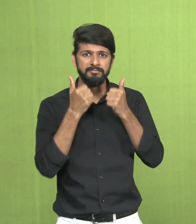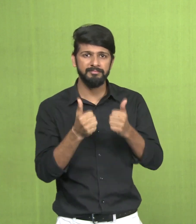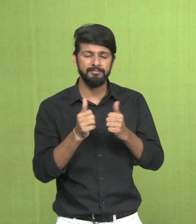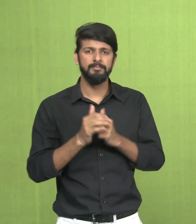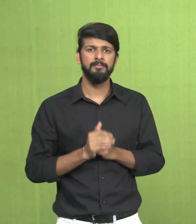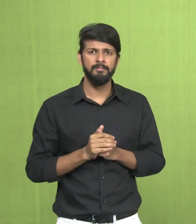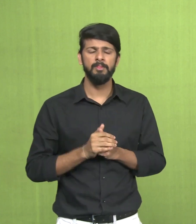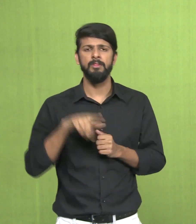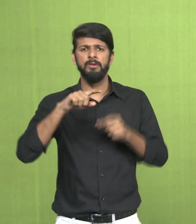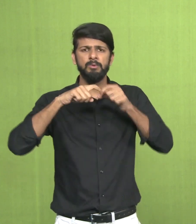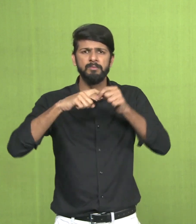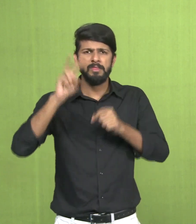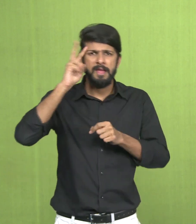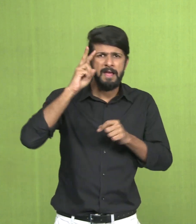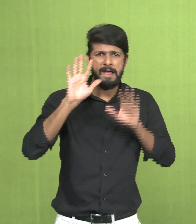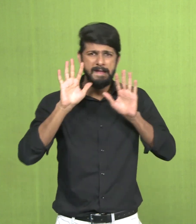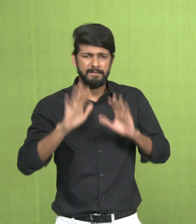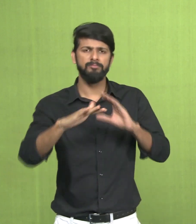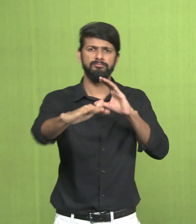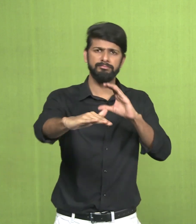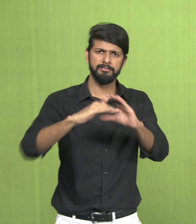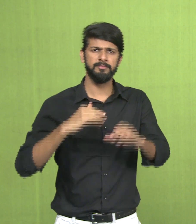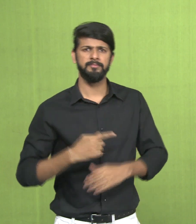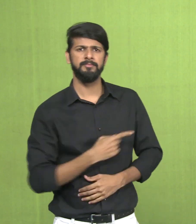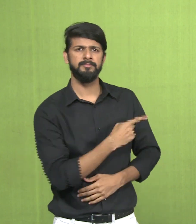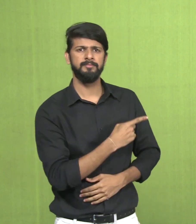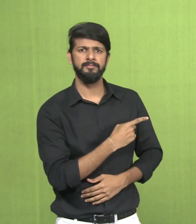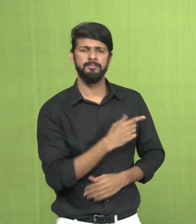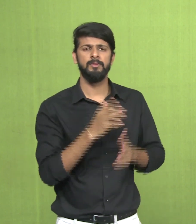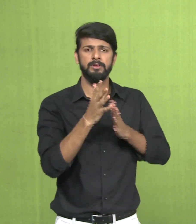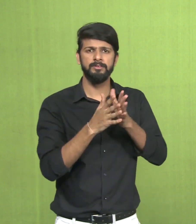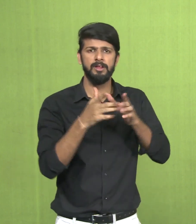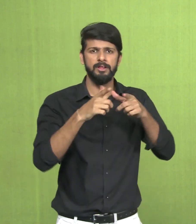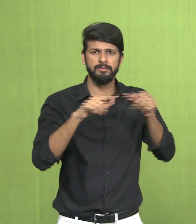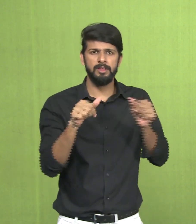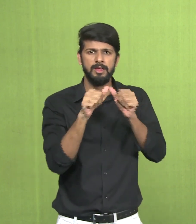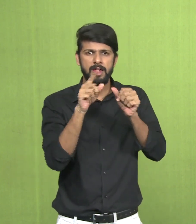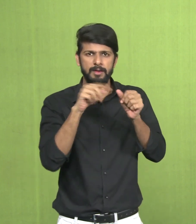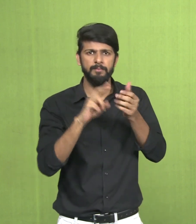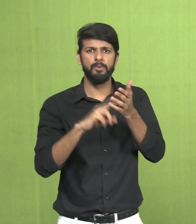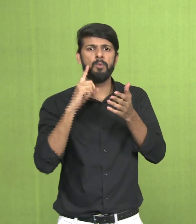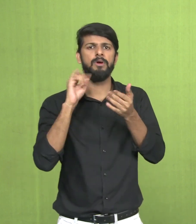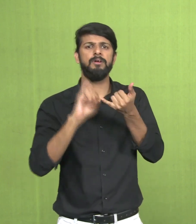I hope you enjoyed watching part 3 of the lesson. If you have any queries, please email us at